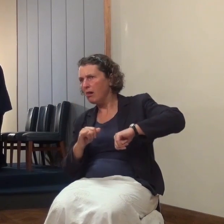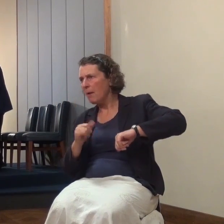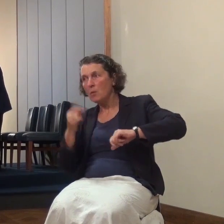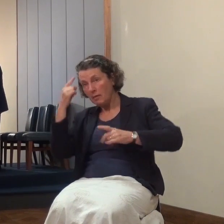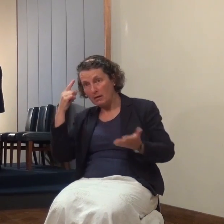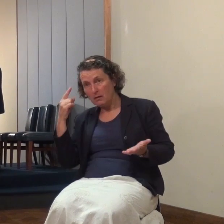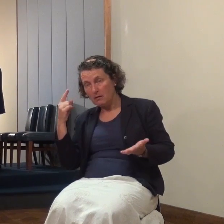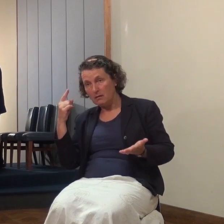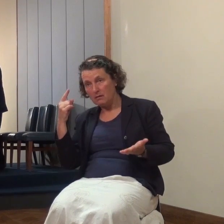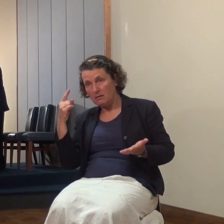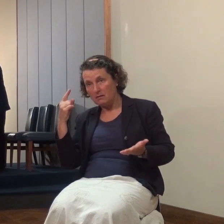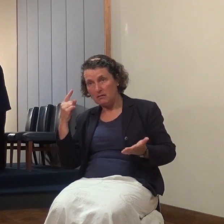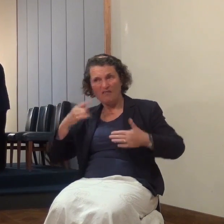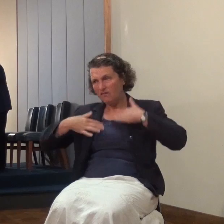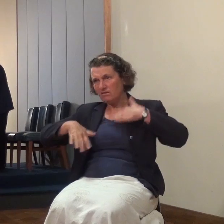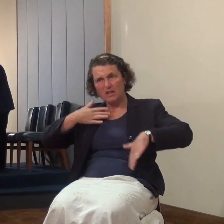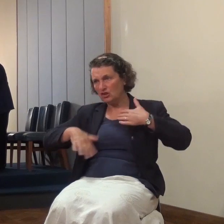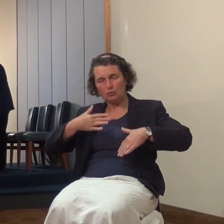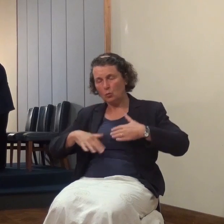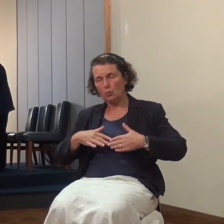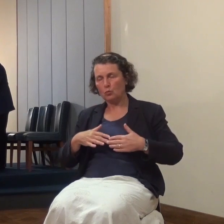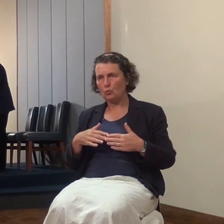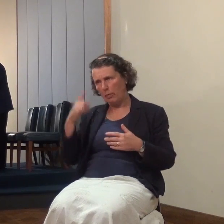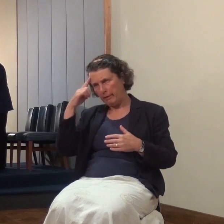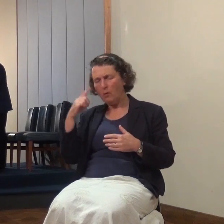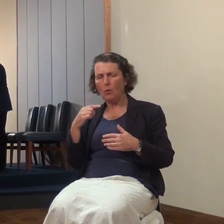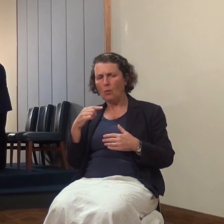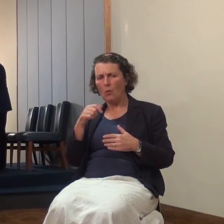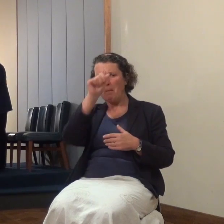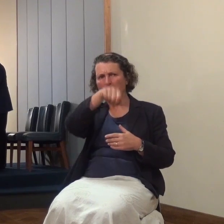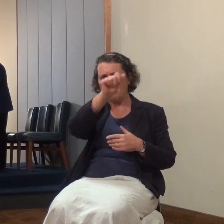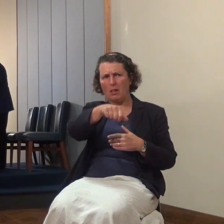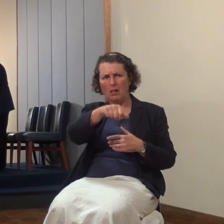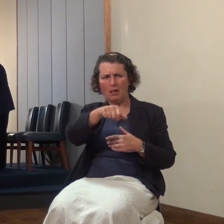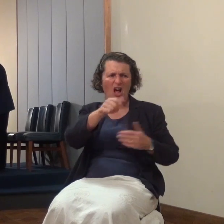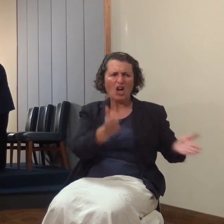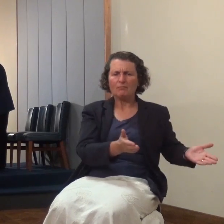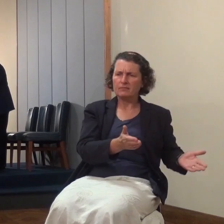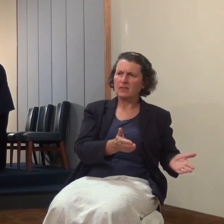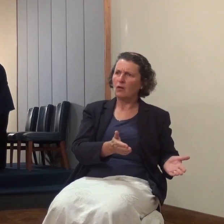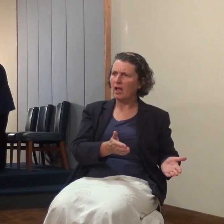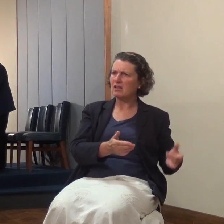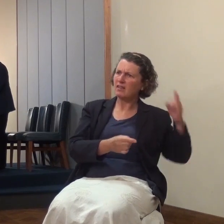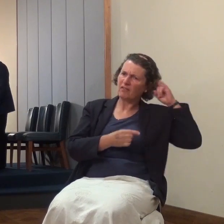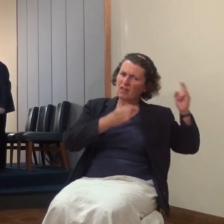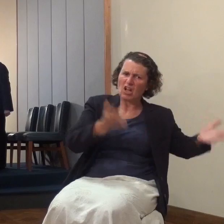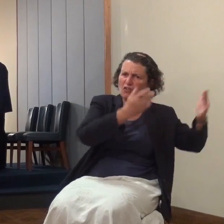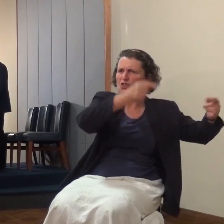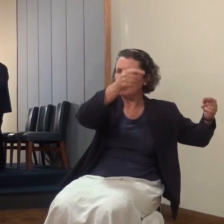than maybe affliction. Man-made troubles, devil-inspired trials, things